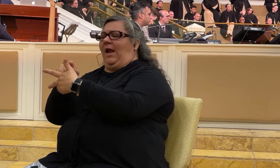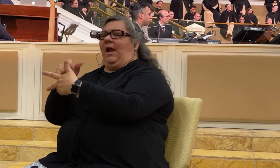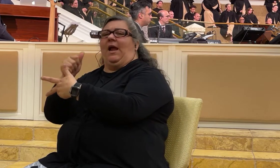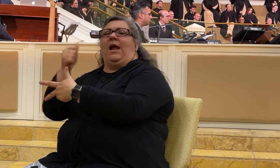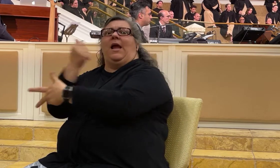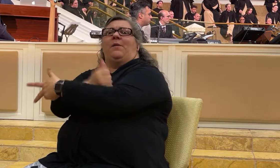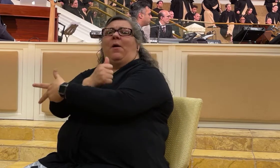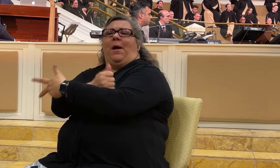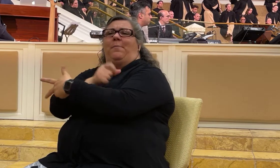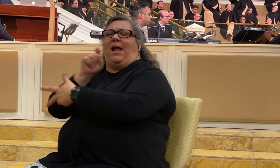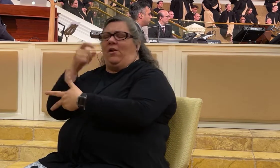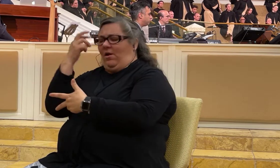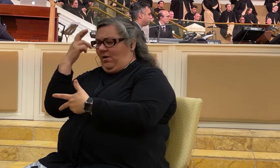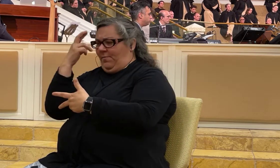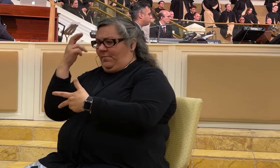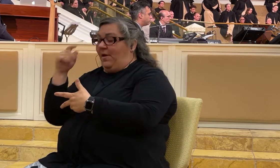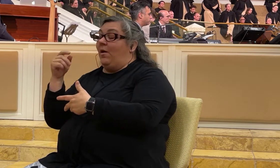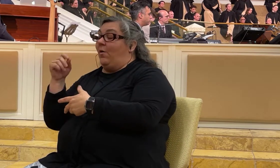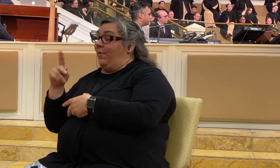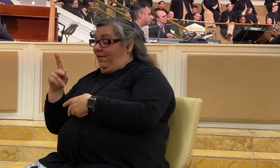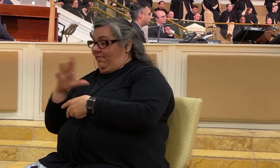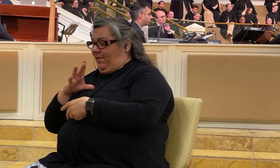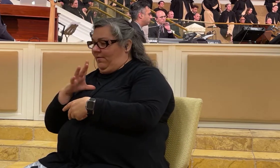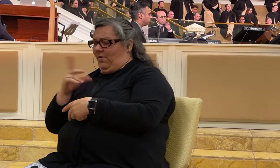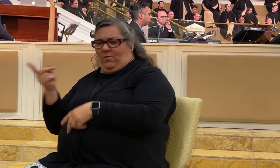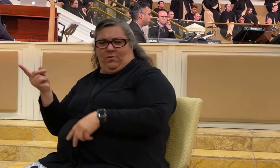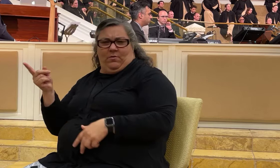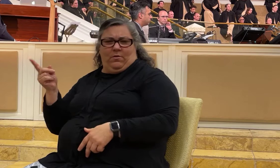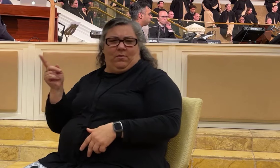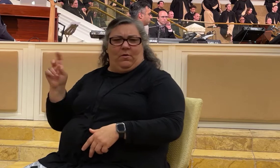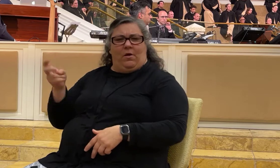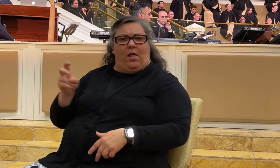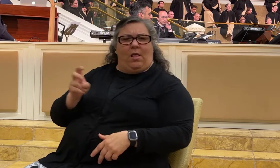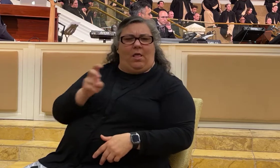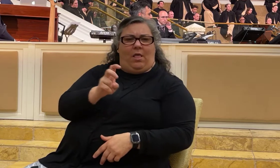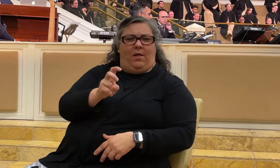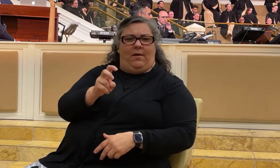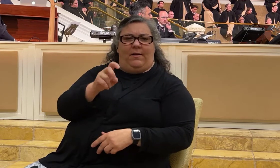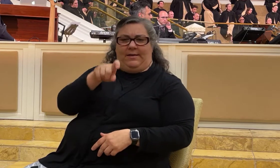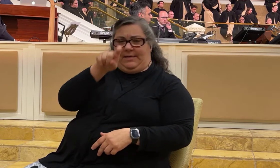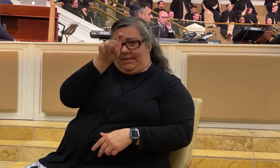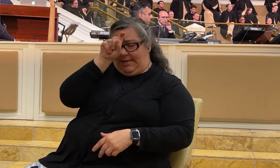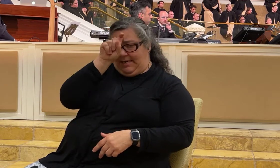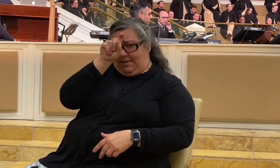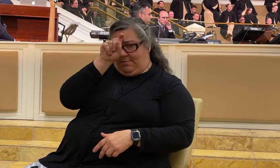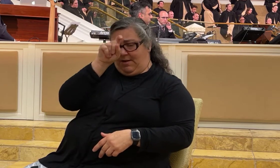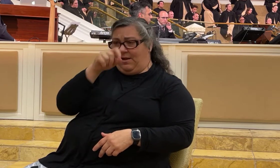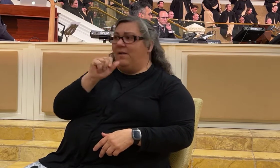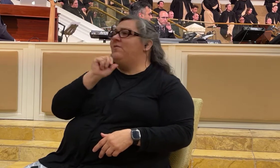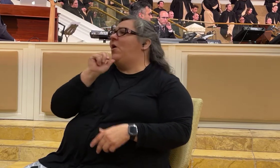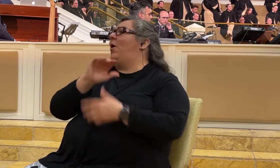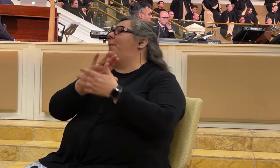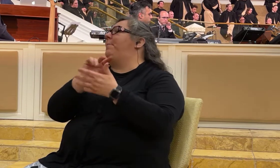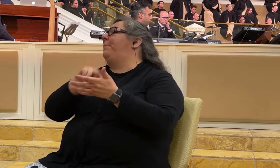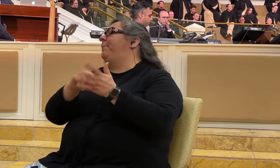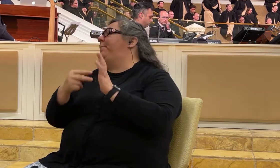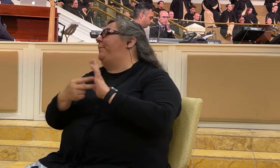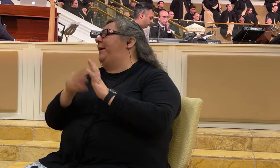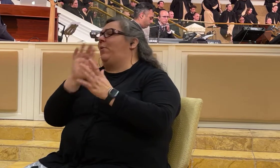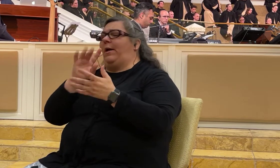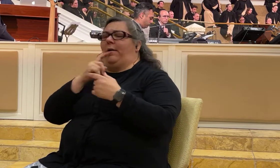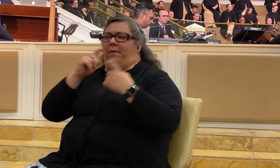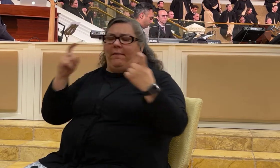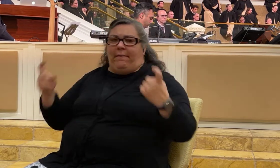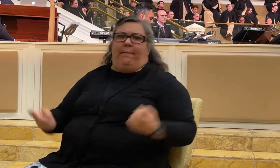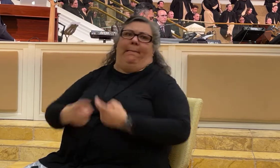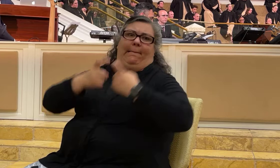Abraham, you can go down to Egypt. It doesn't mean that you're going to become a whoremonger of some kind. You can go